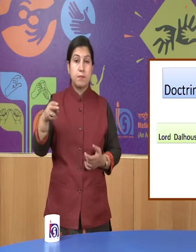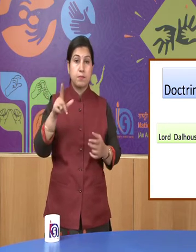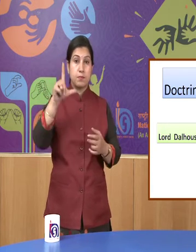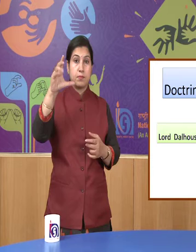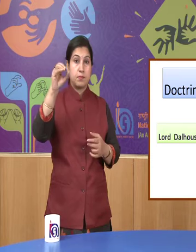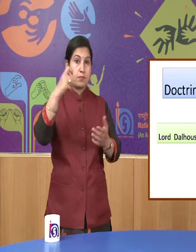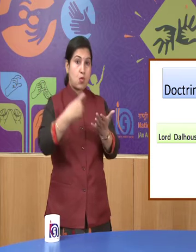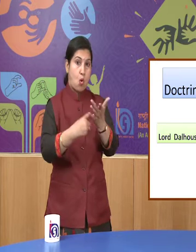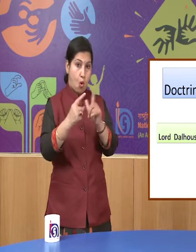Dalhousie,